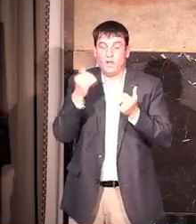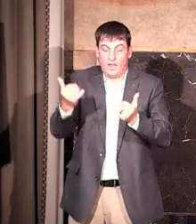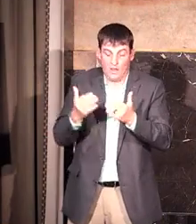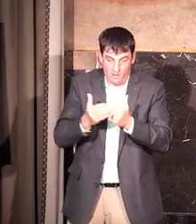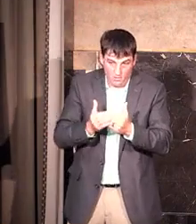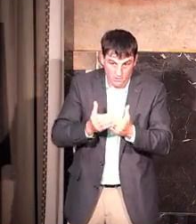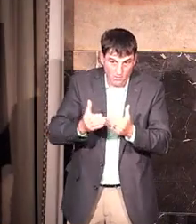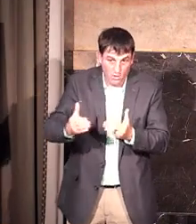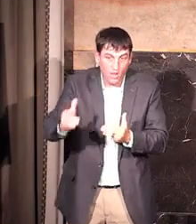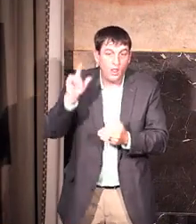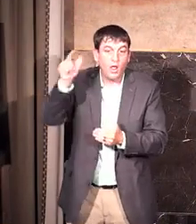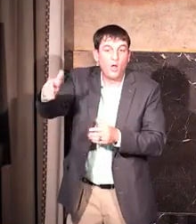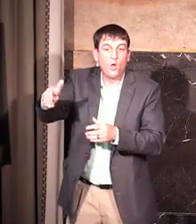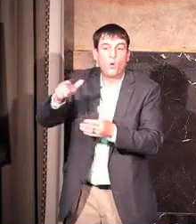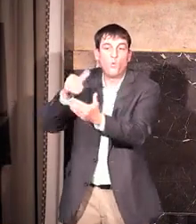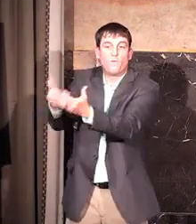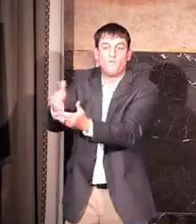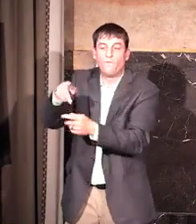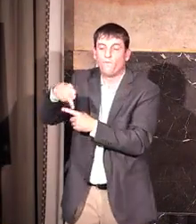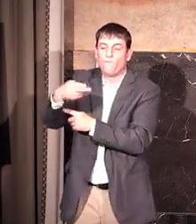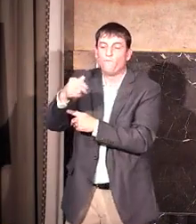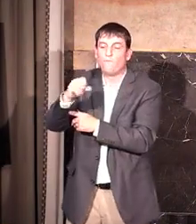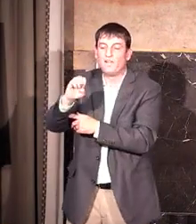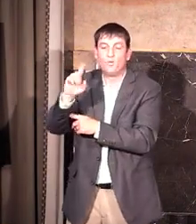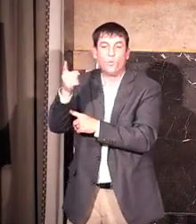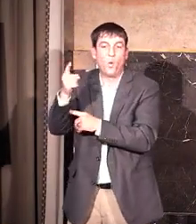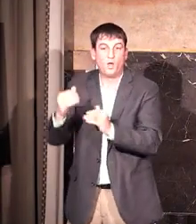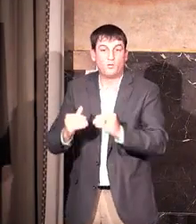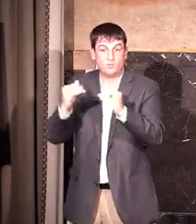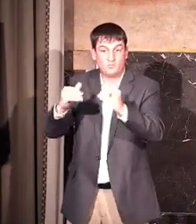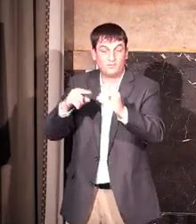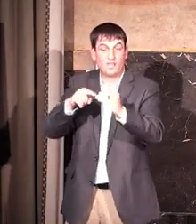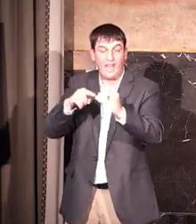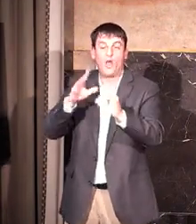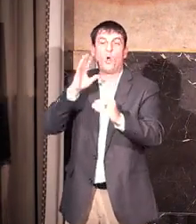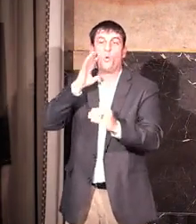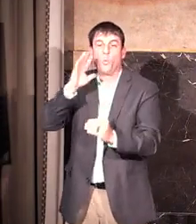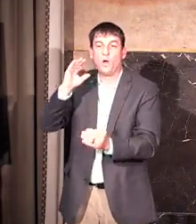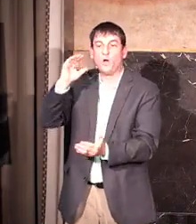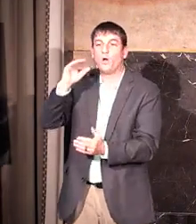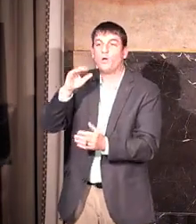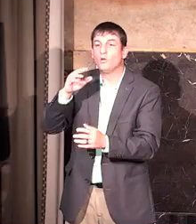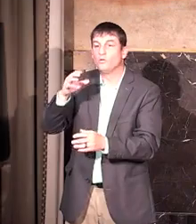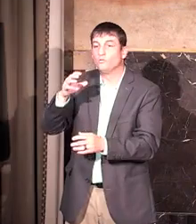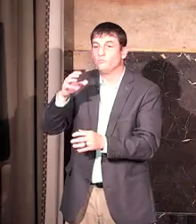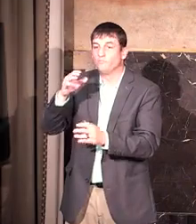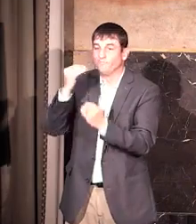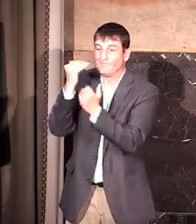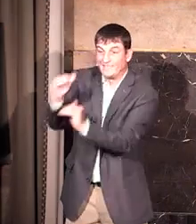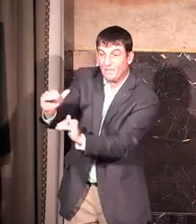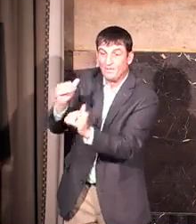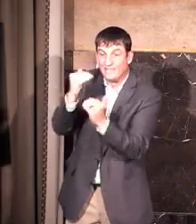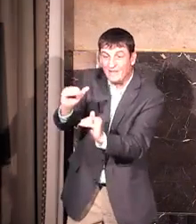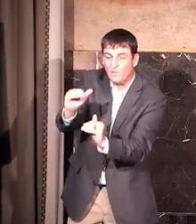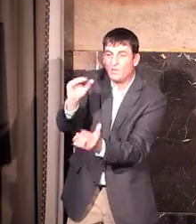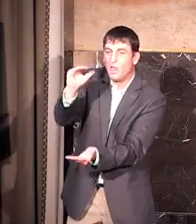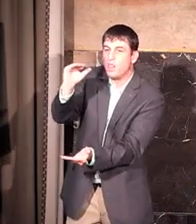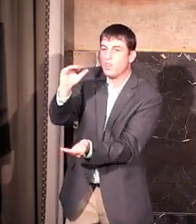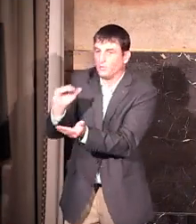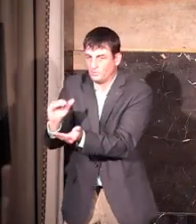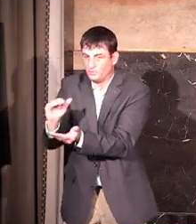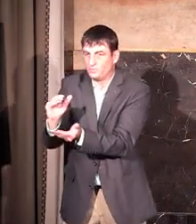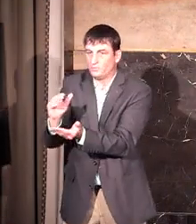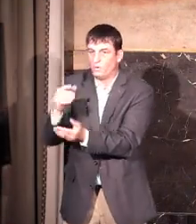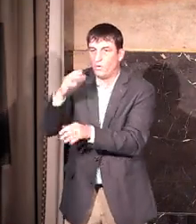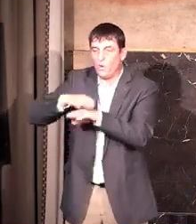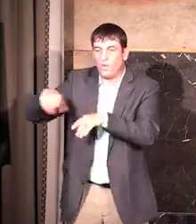to phase one, obviously we will be lessening the restrictions on many, but not all businesses. But it's not